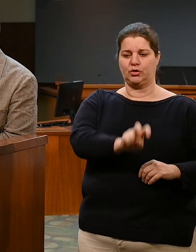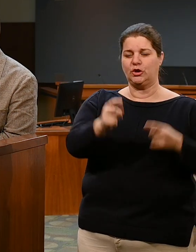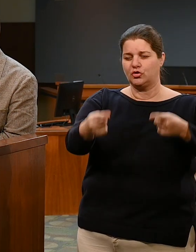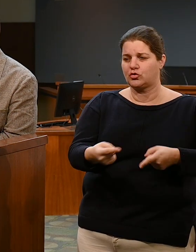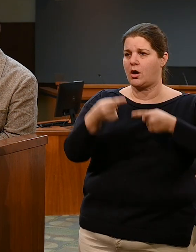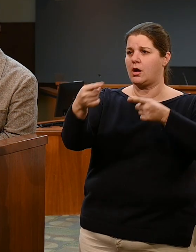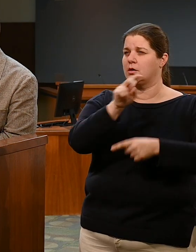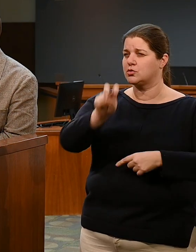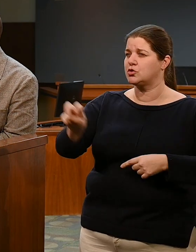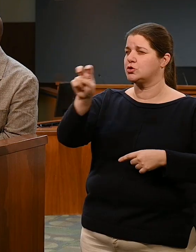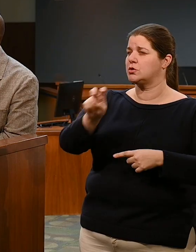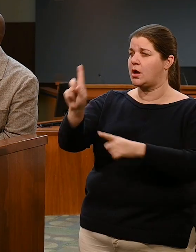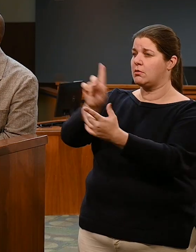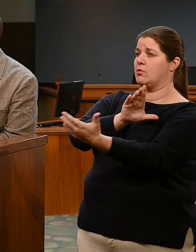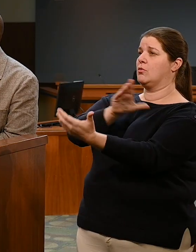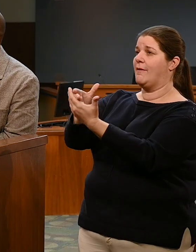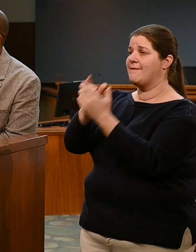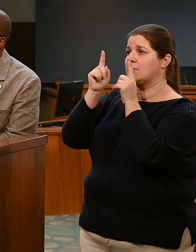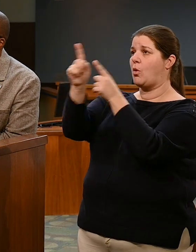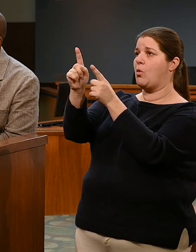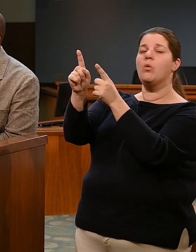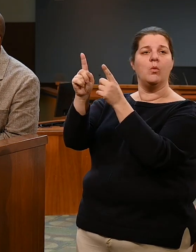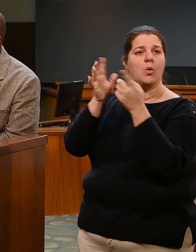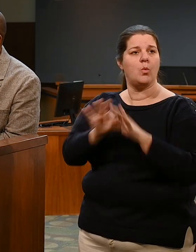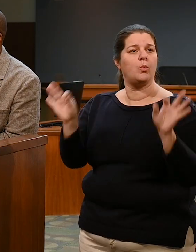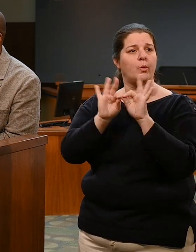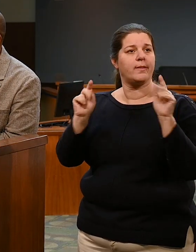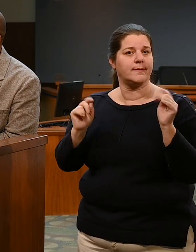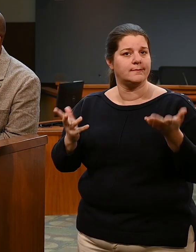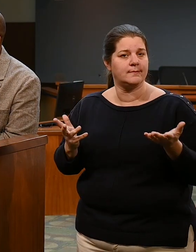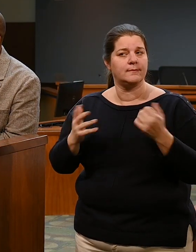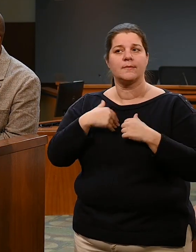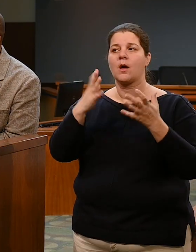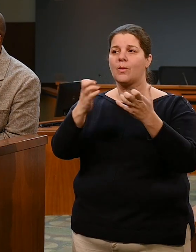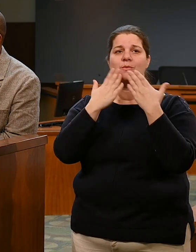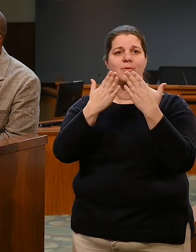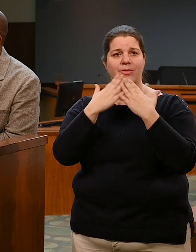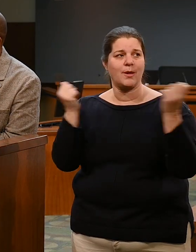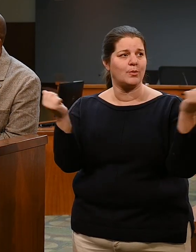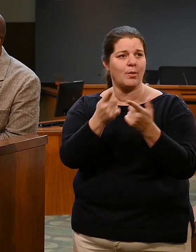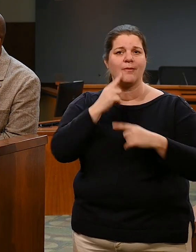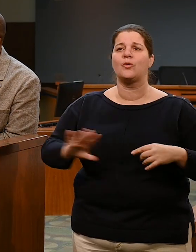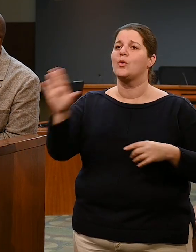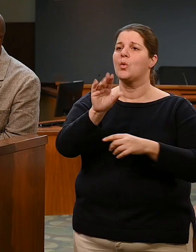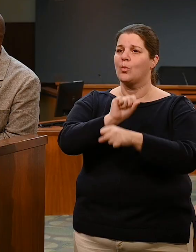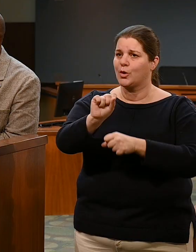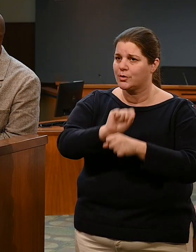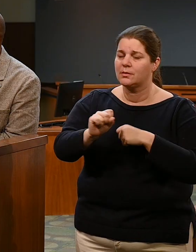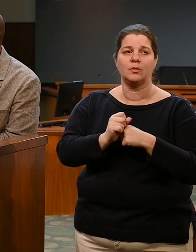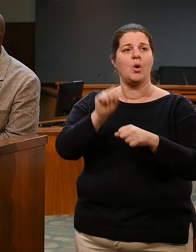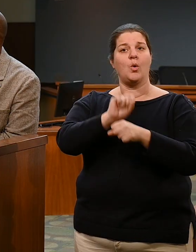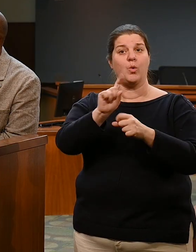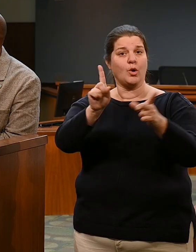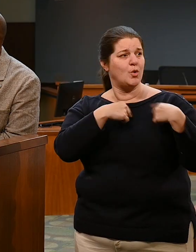I really just want to take a second before we get into the program to just thank you all for the work that you all have done, for the work that you